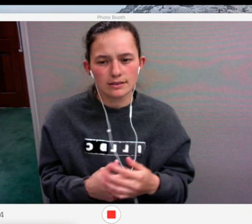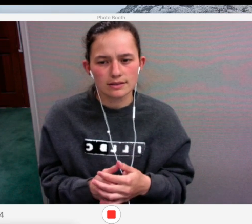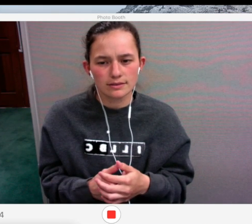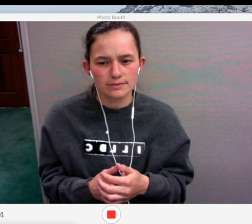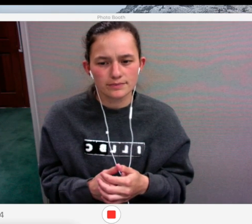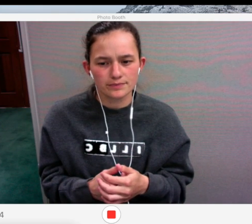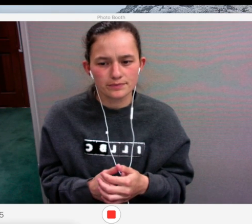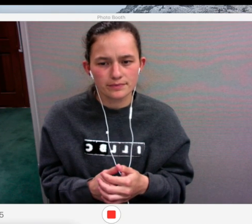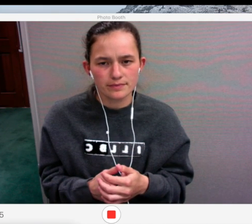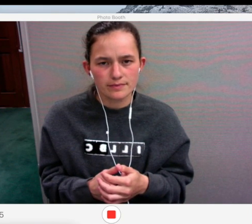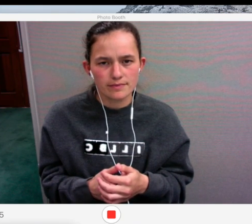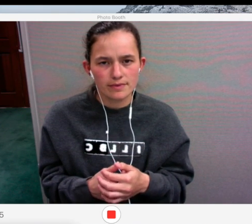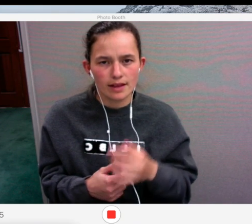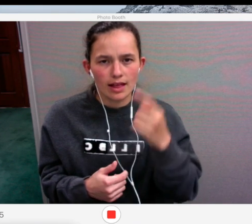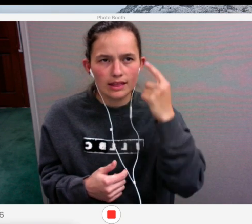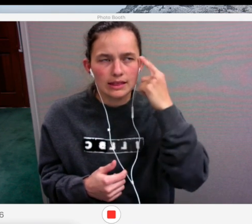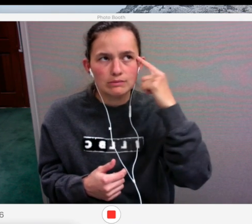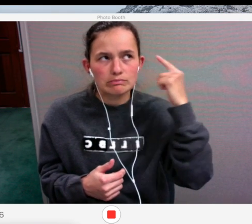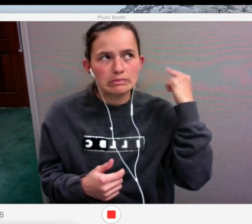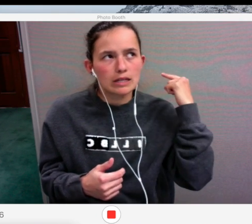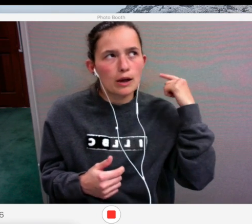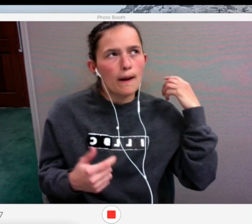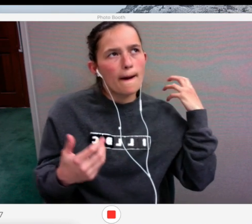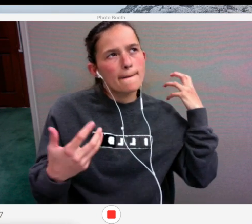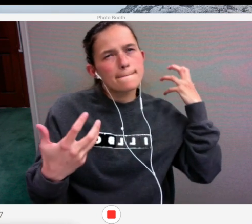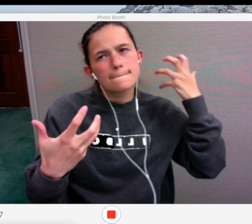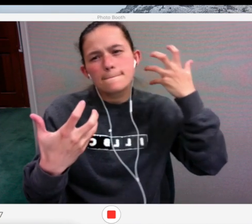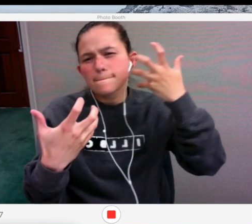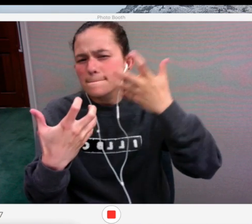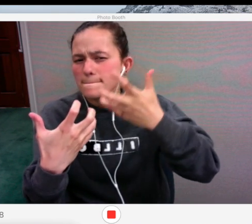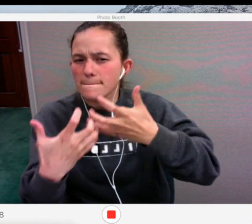how it relates to the position you're applying for,